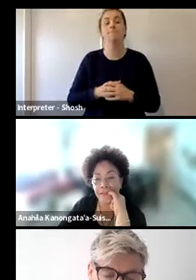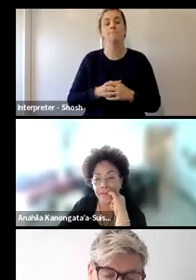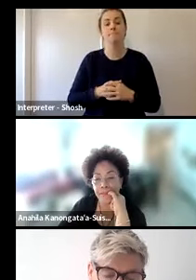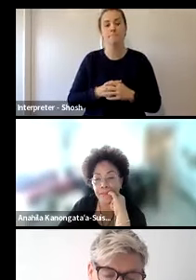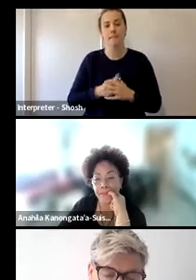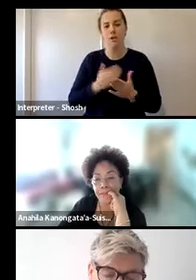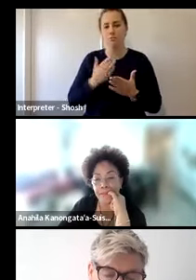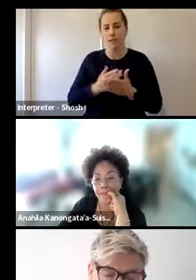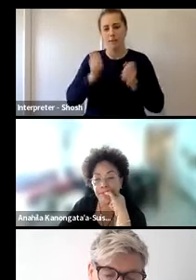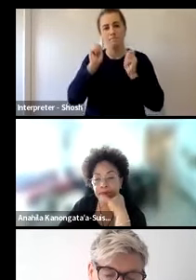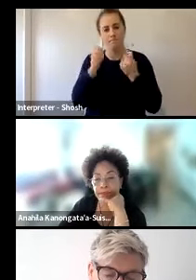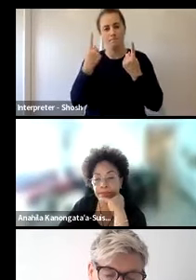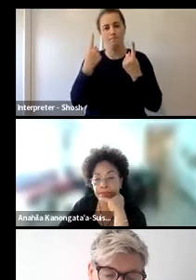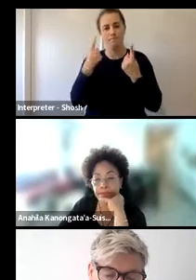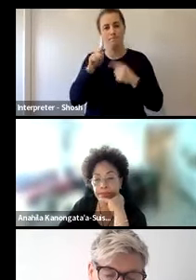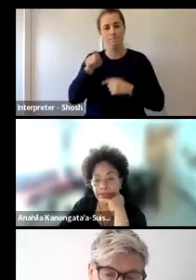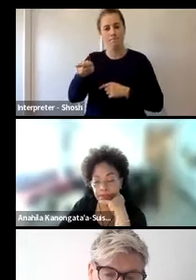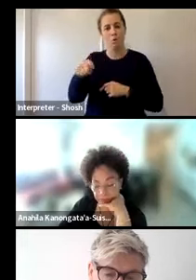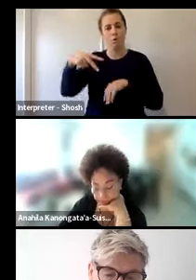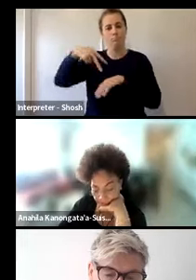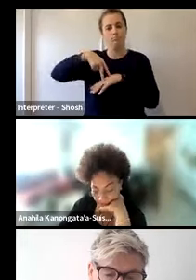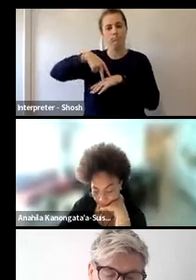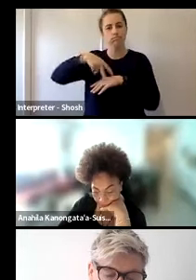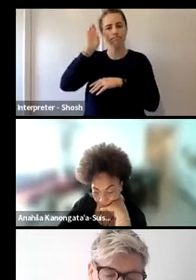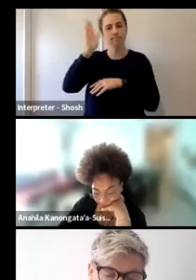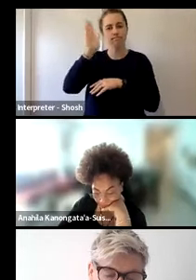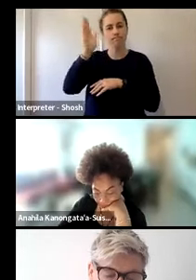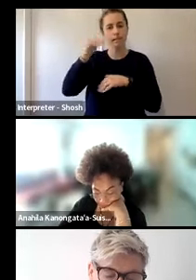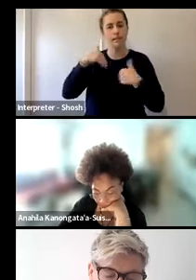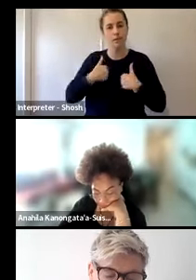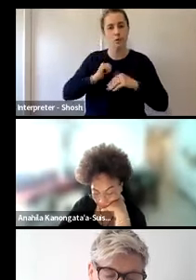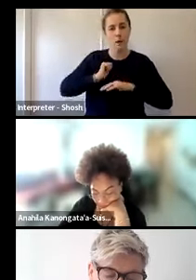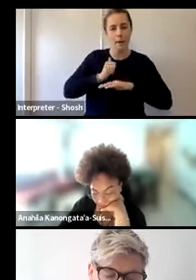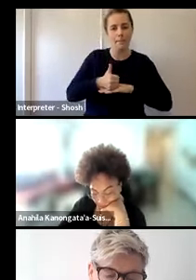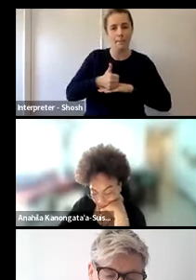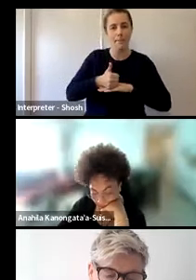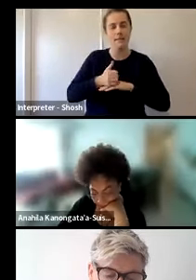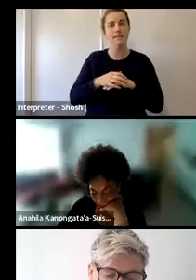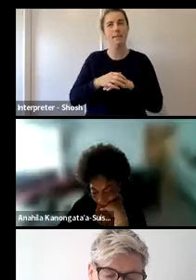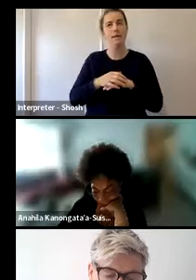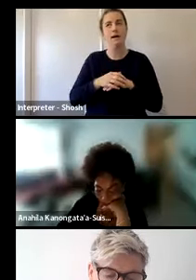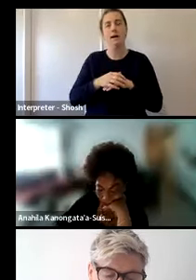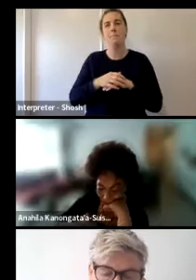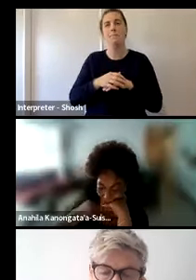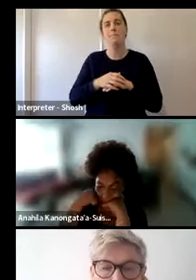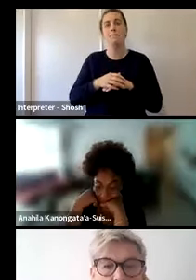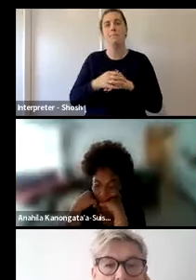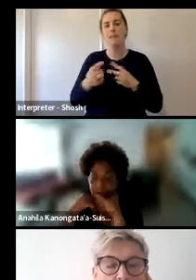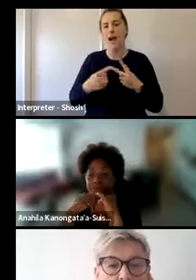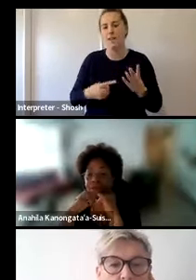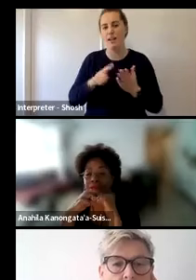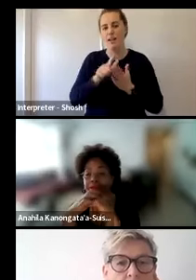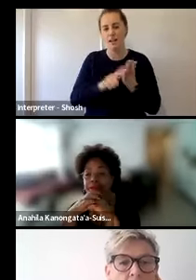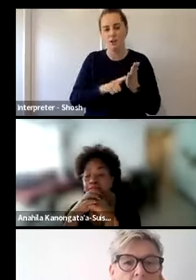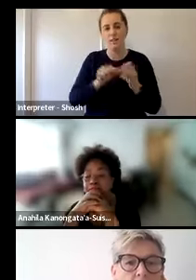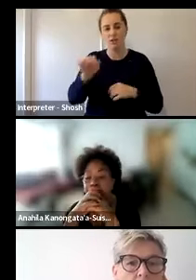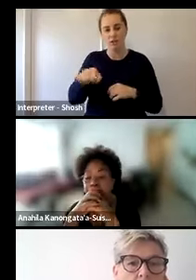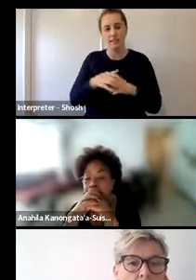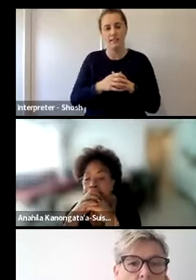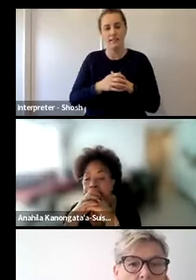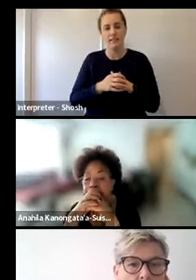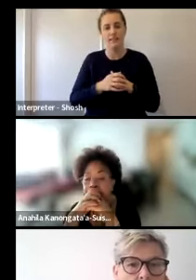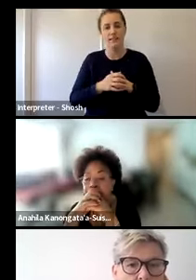Very well understood your position around needing to implement, other legislation so that we can